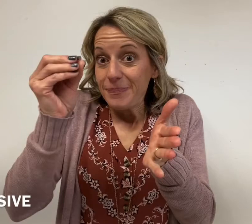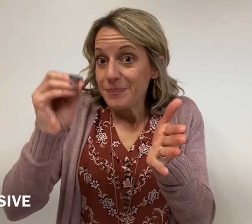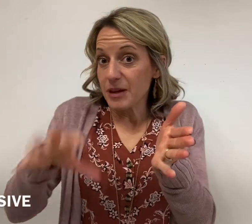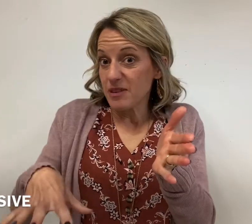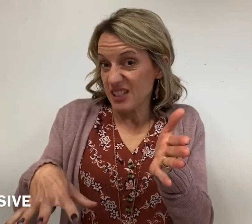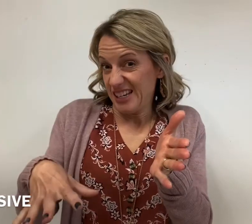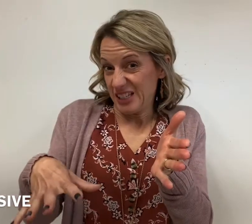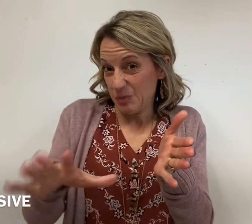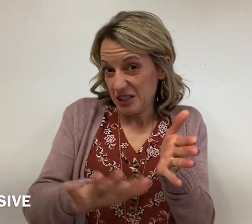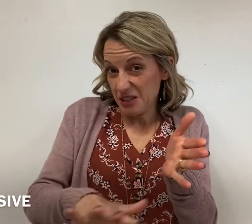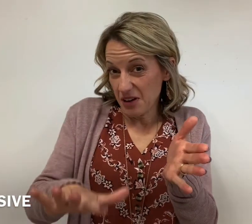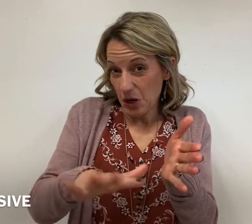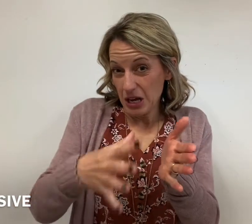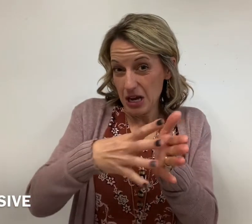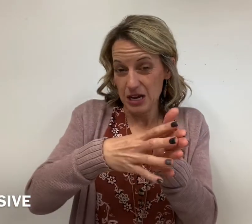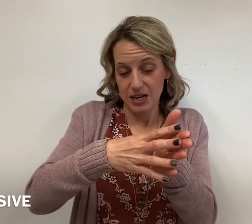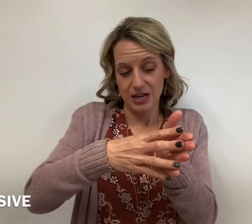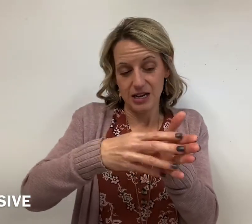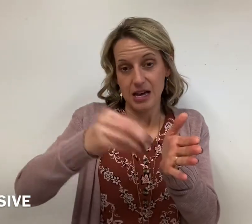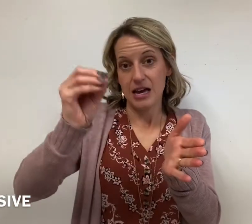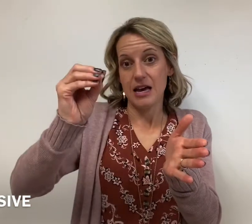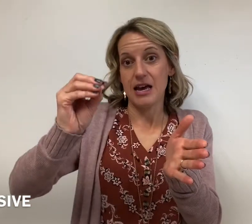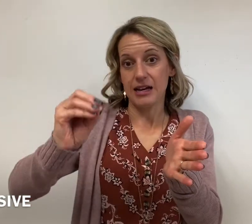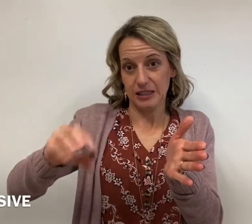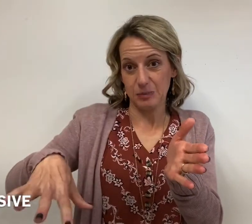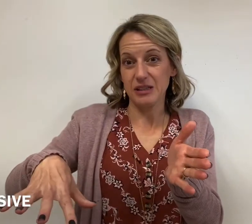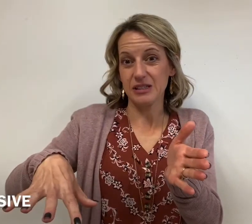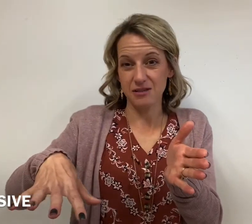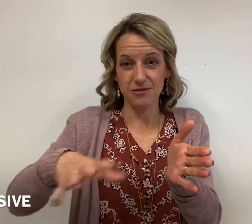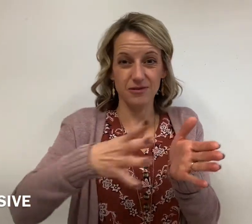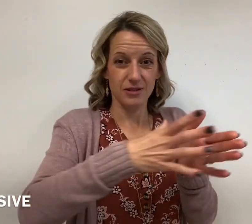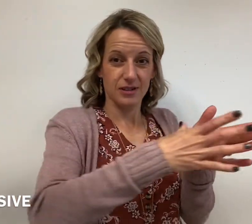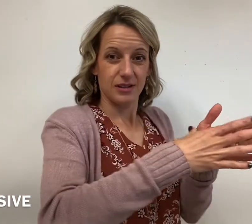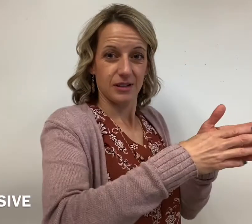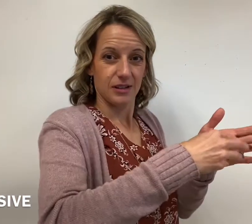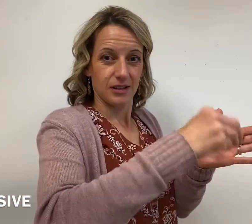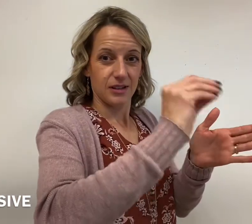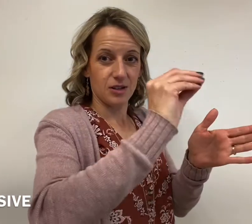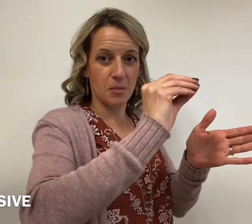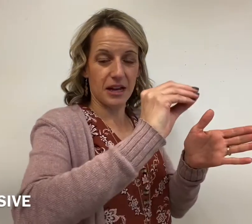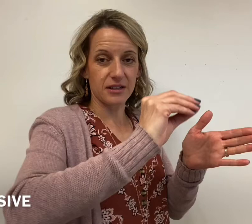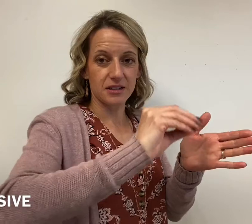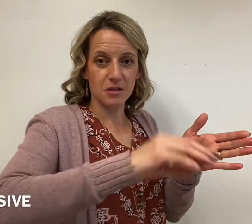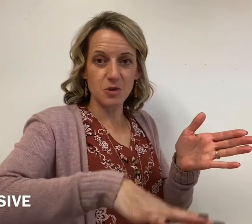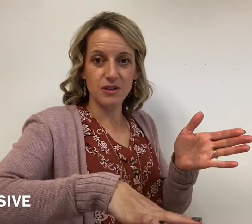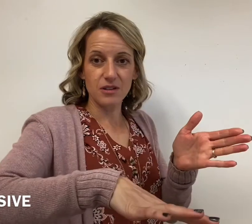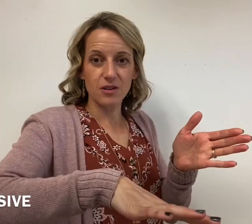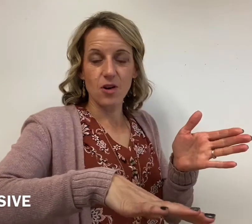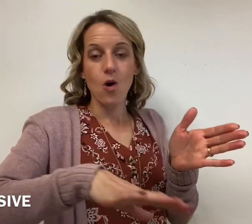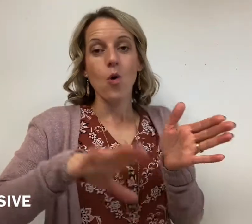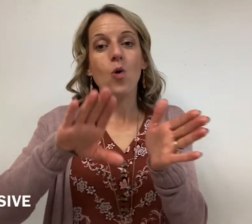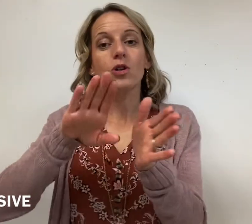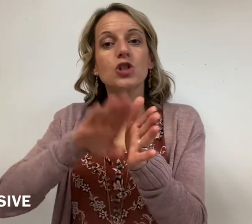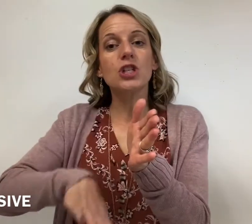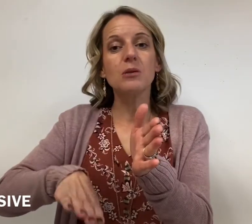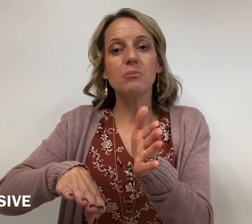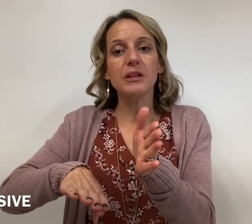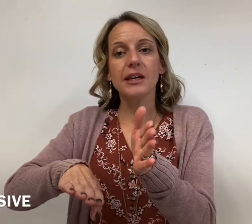Maybe it's an expensive area, expensive, dominant hand does the moving, or cheap, B